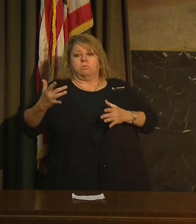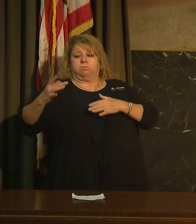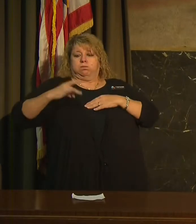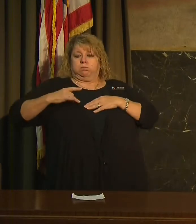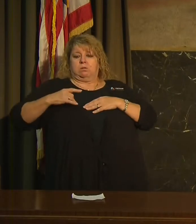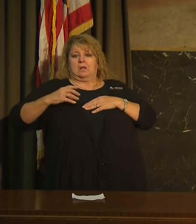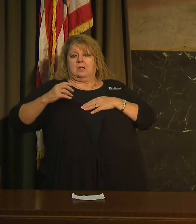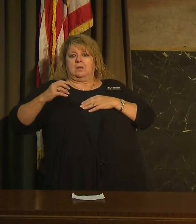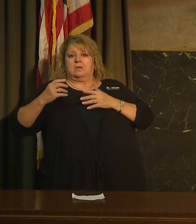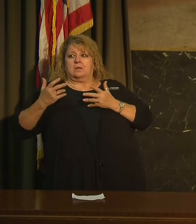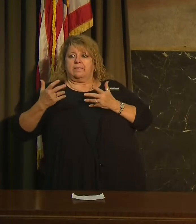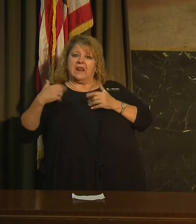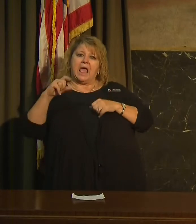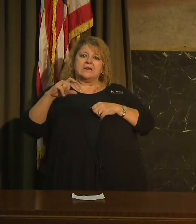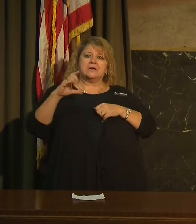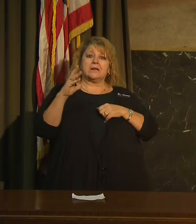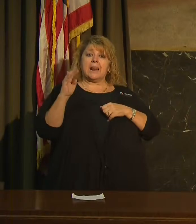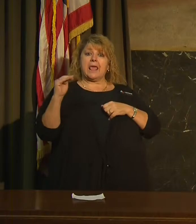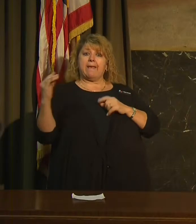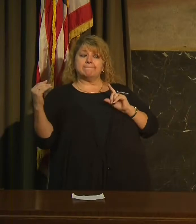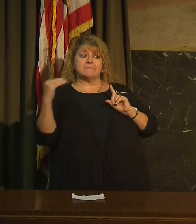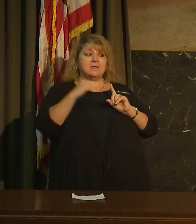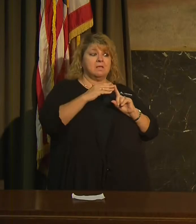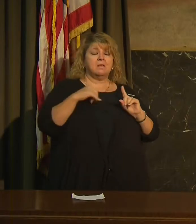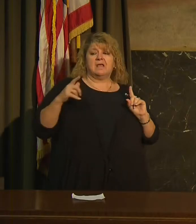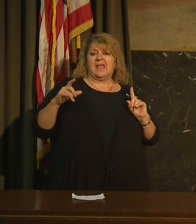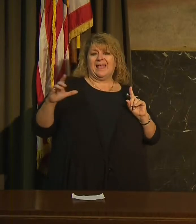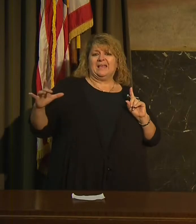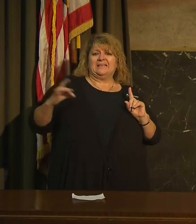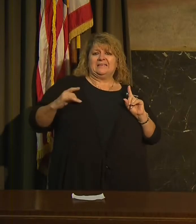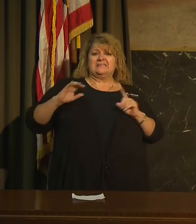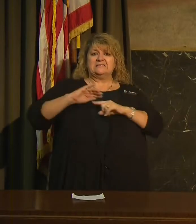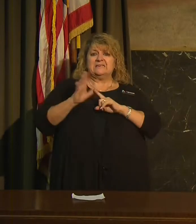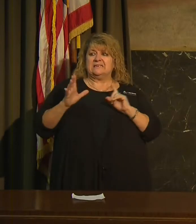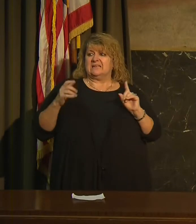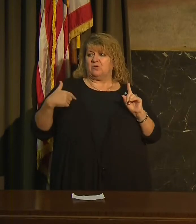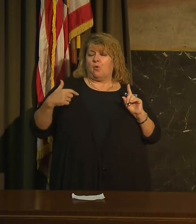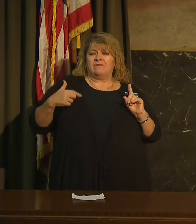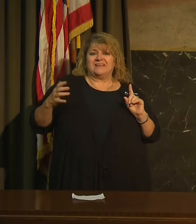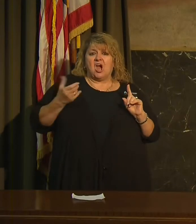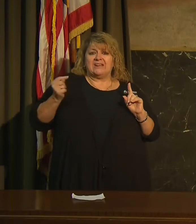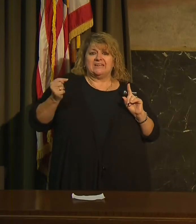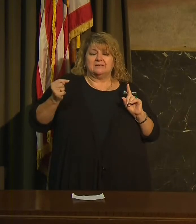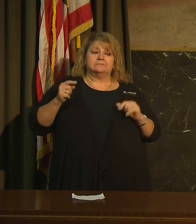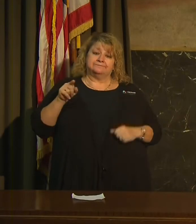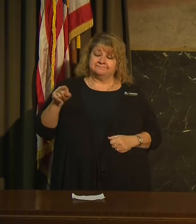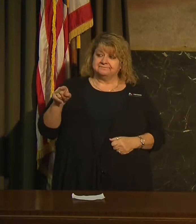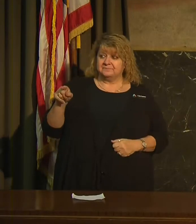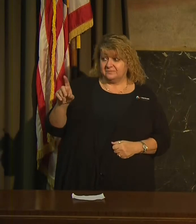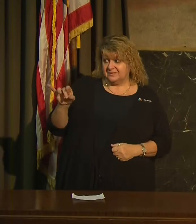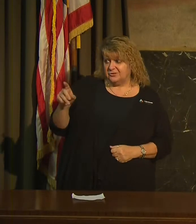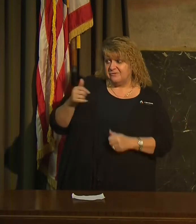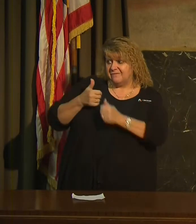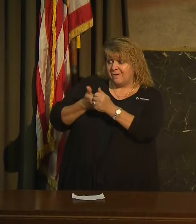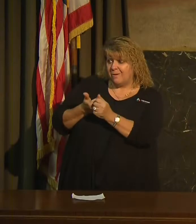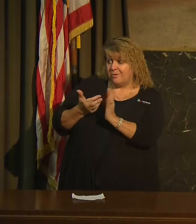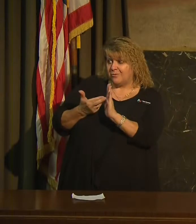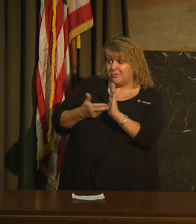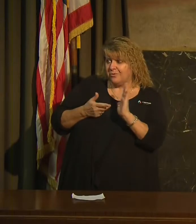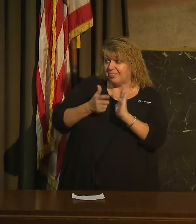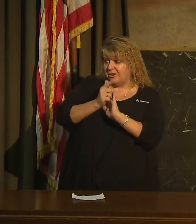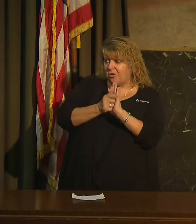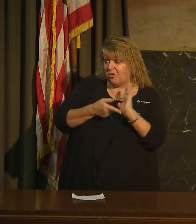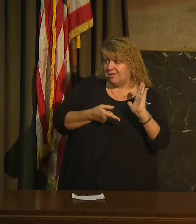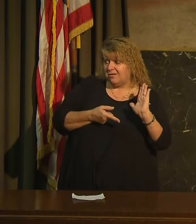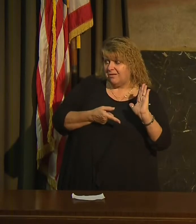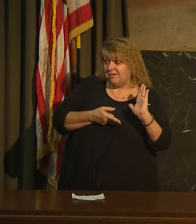you need to continue to adhere to those CDC recommendations. Before I invite Joe